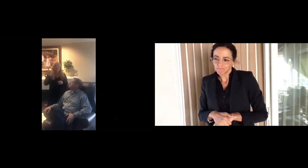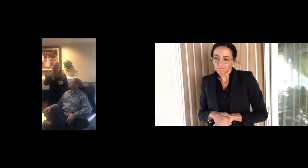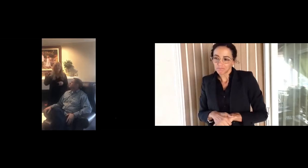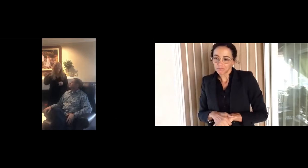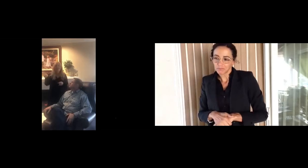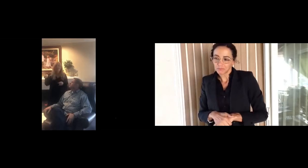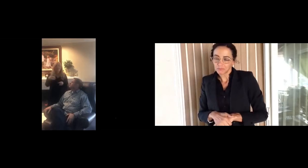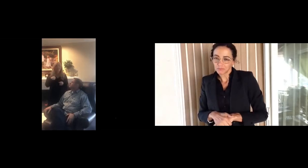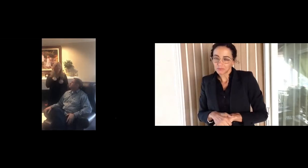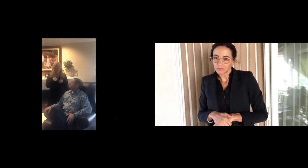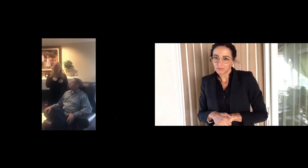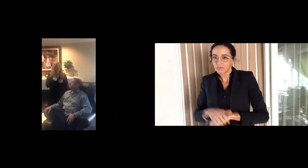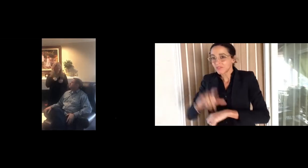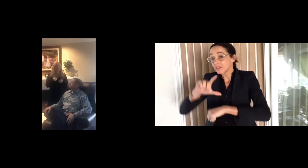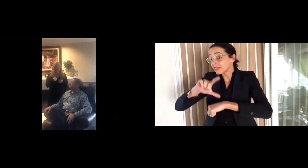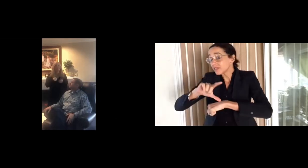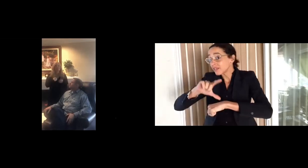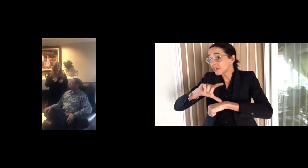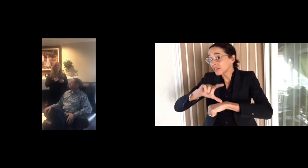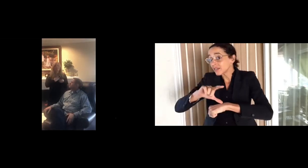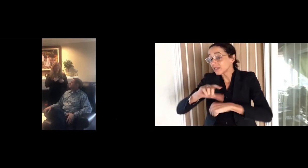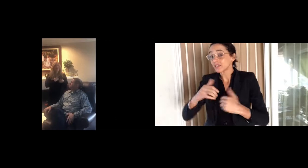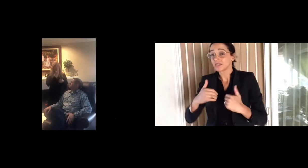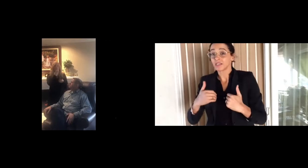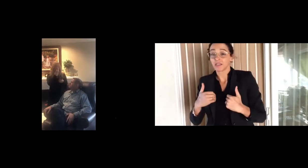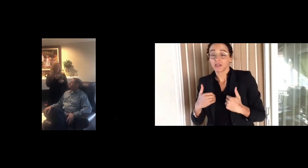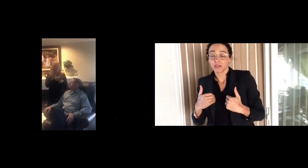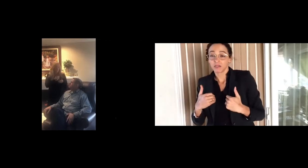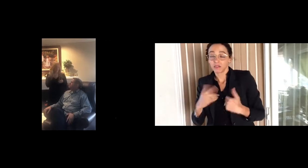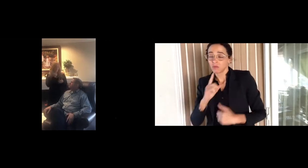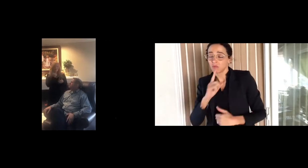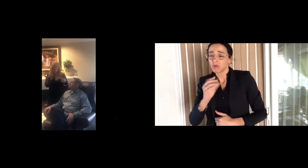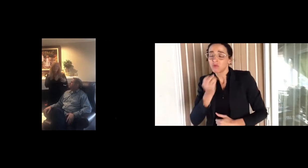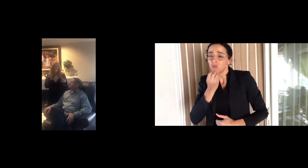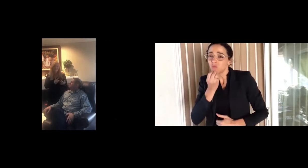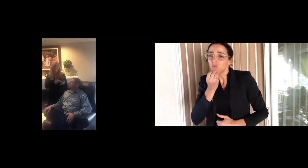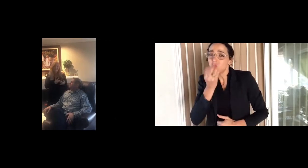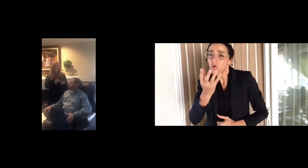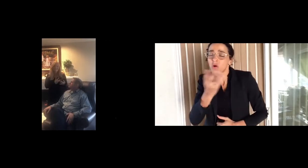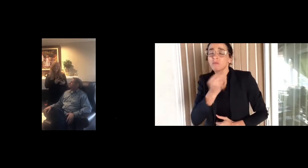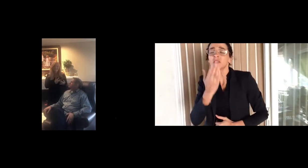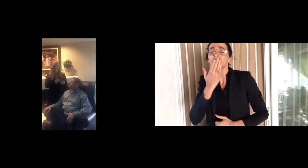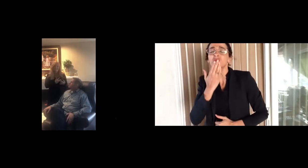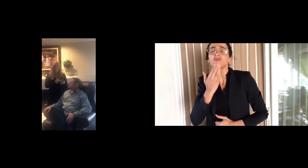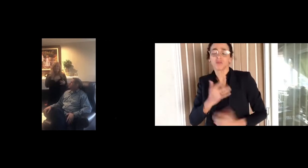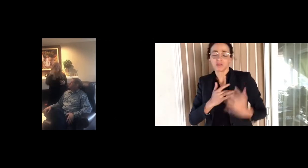And Dan had such a warm and sweet heart,